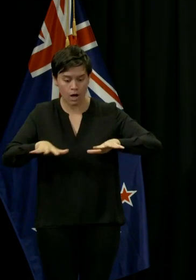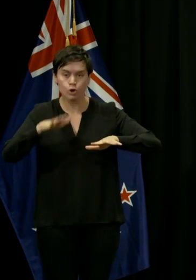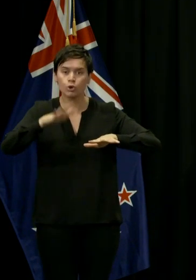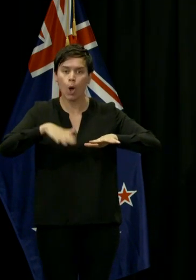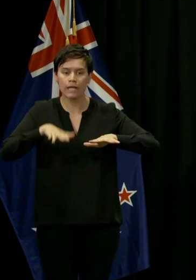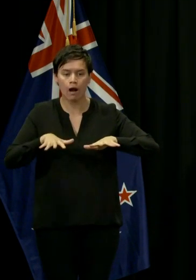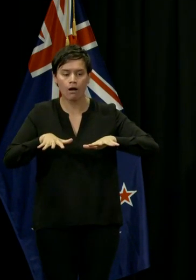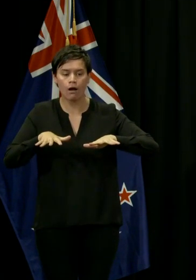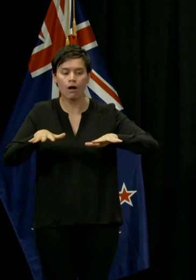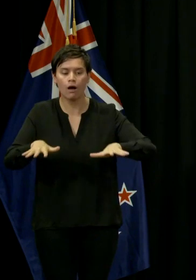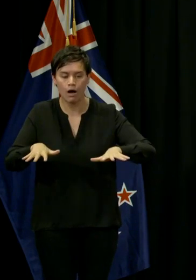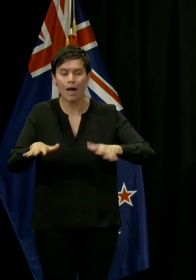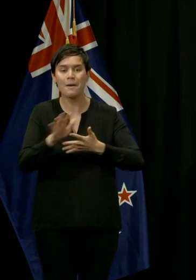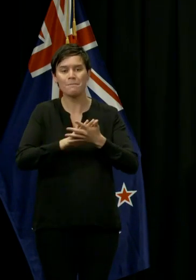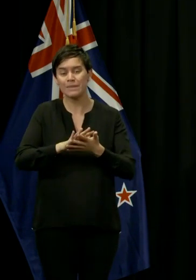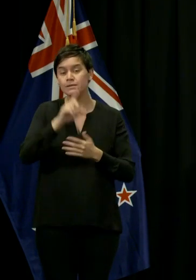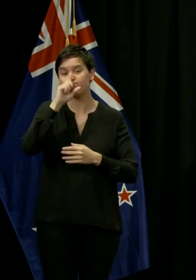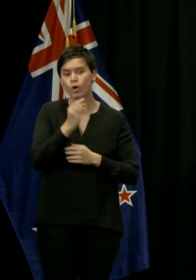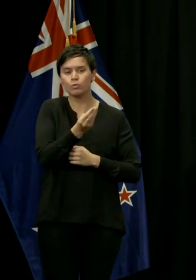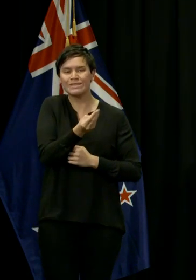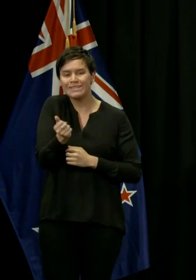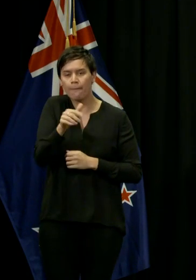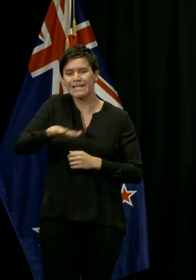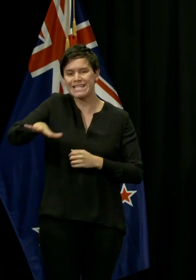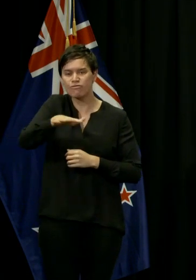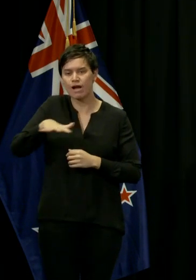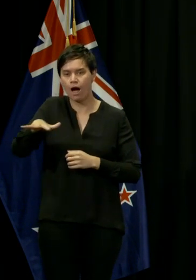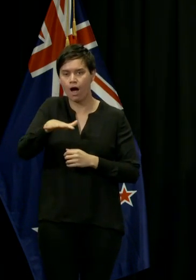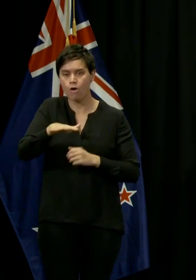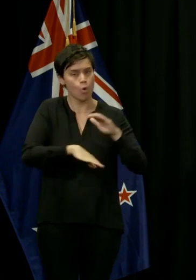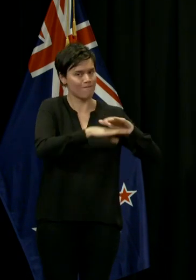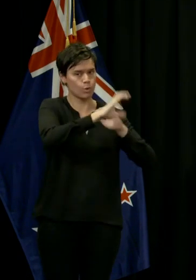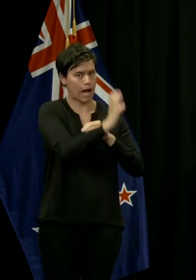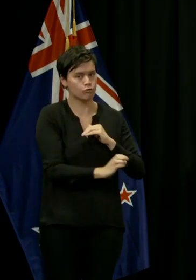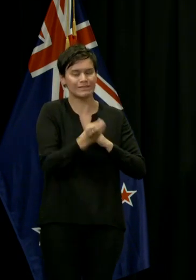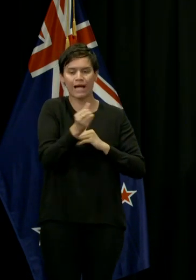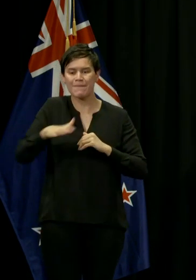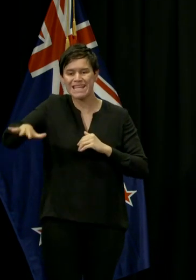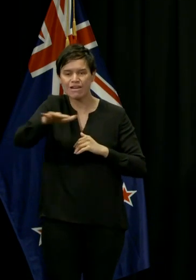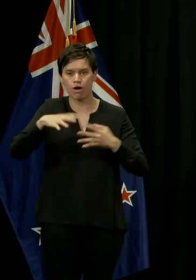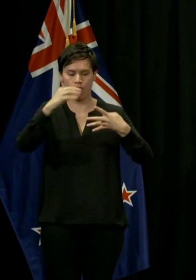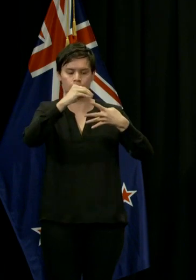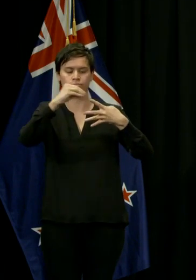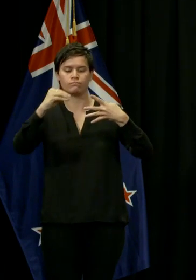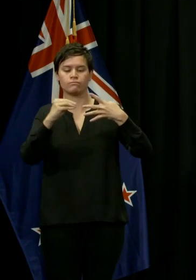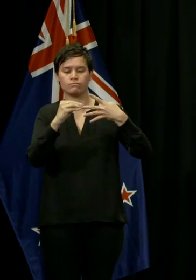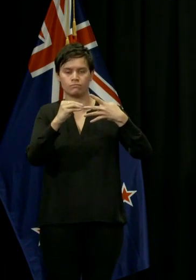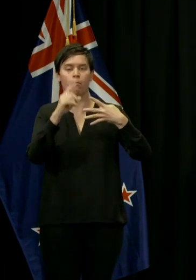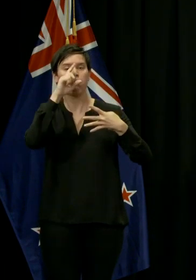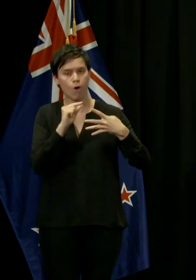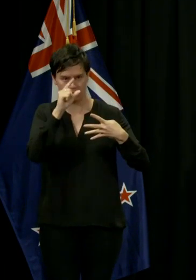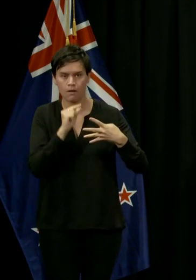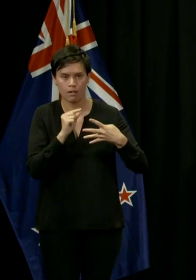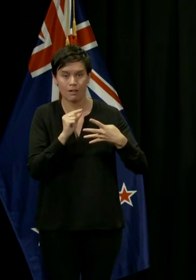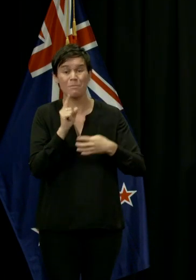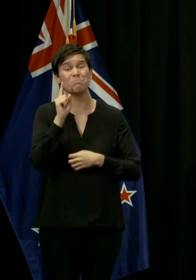move areas out of Level 4 over time. But for the next wee while, things will look worse